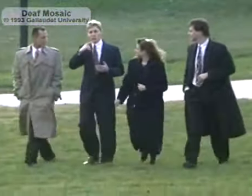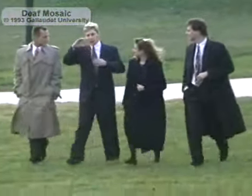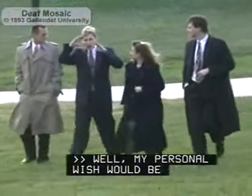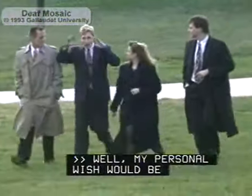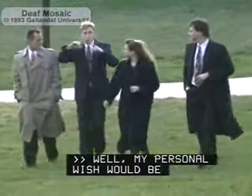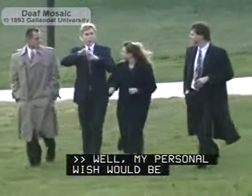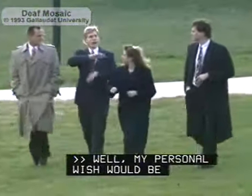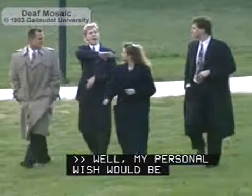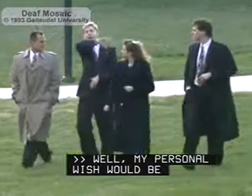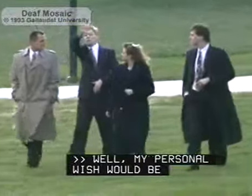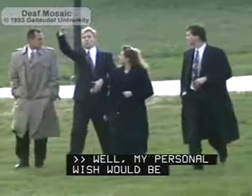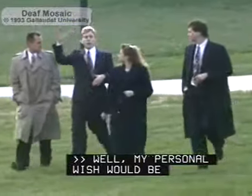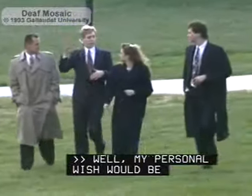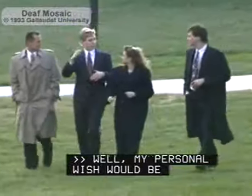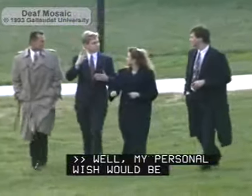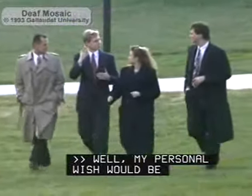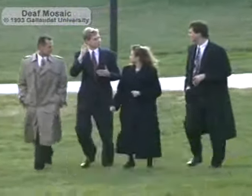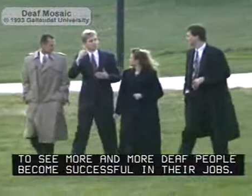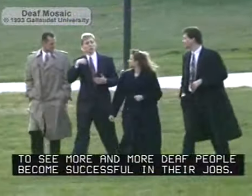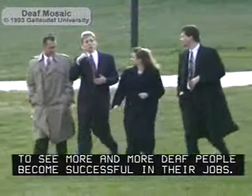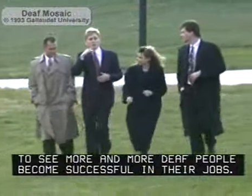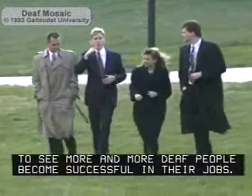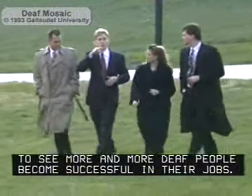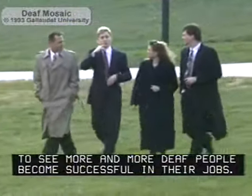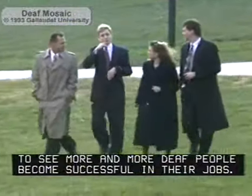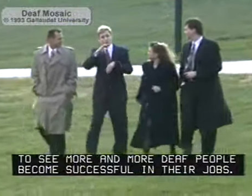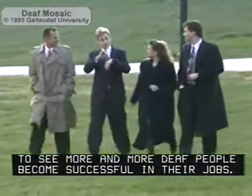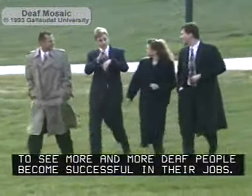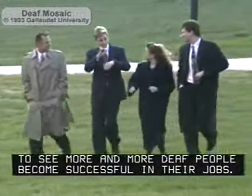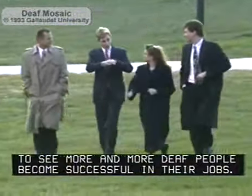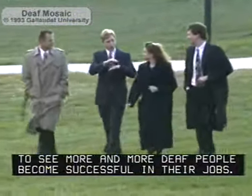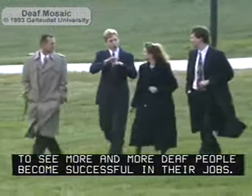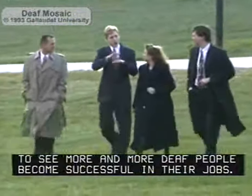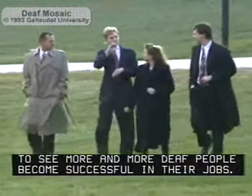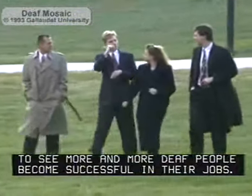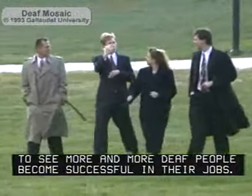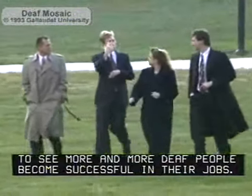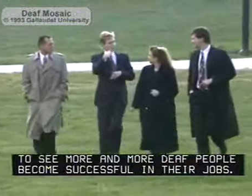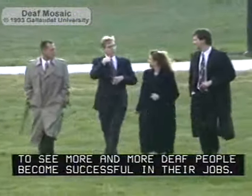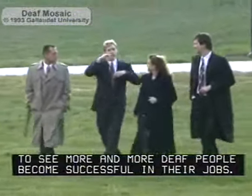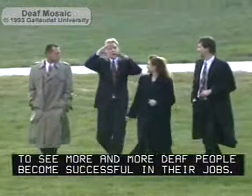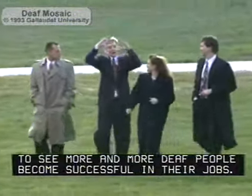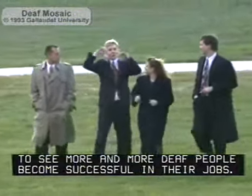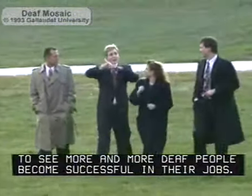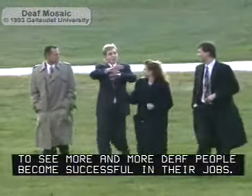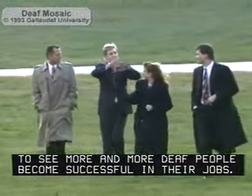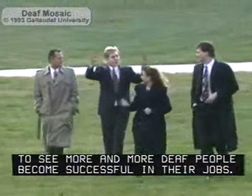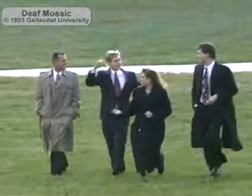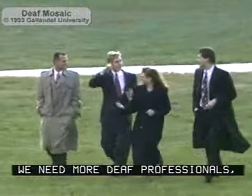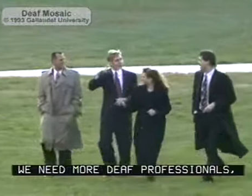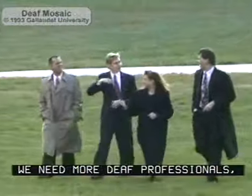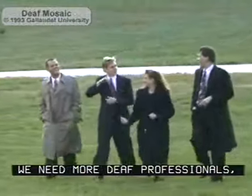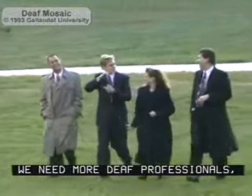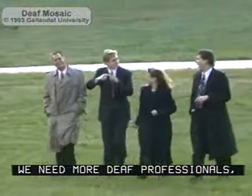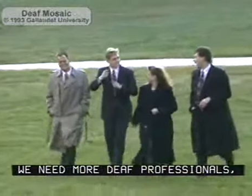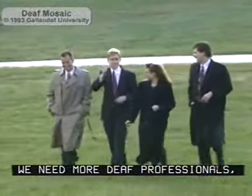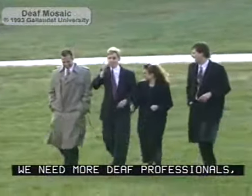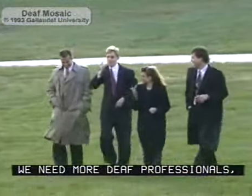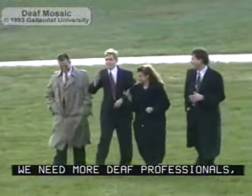Well, my personal wish would be to see more and more deaf people become successful in their jobs. We need more deaf